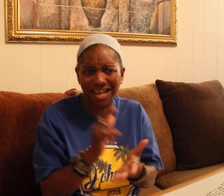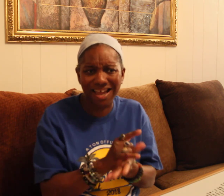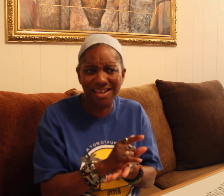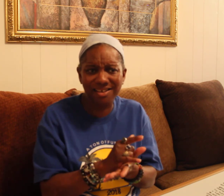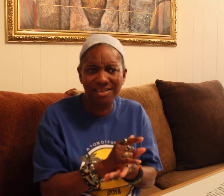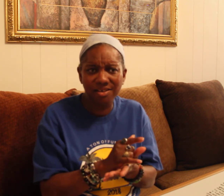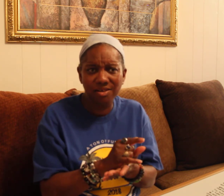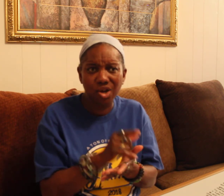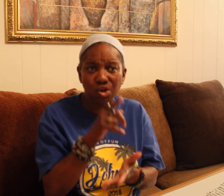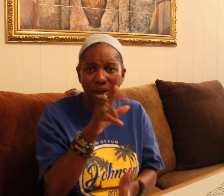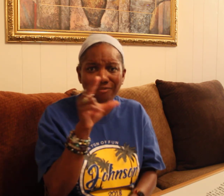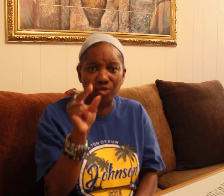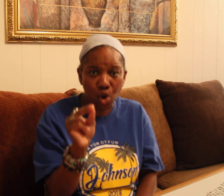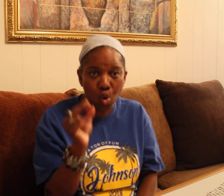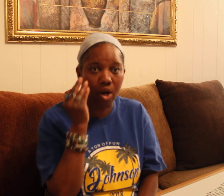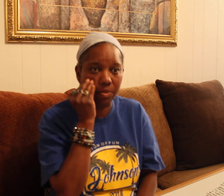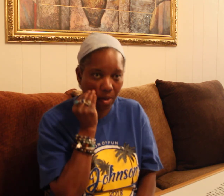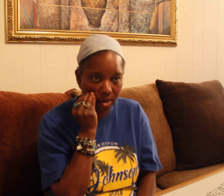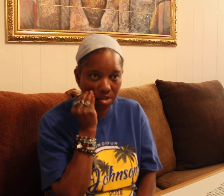that you have no experience.